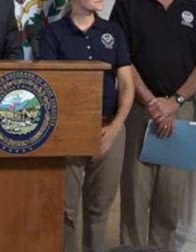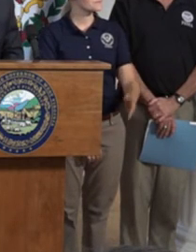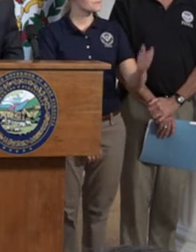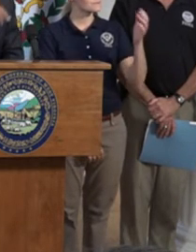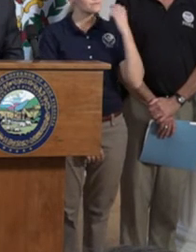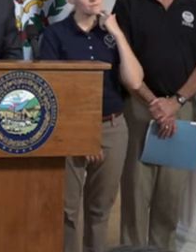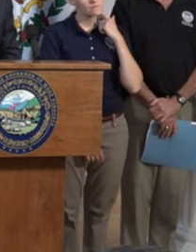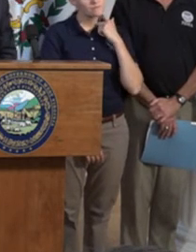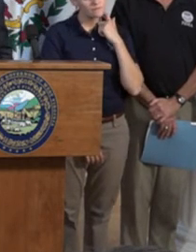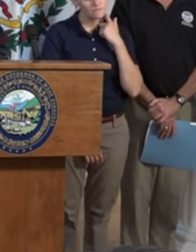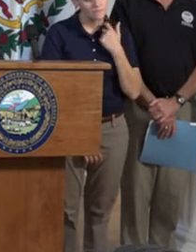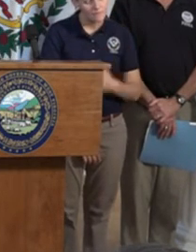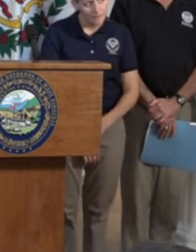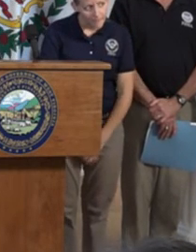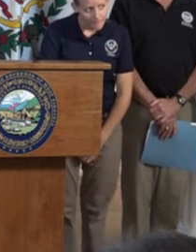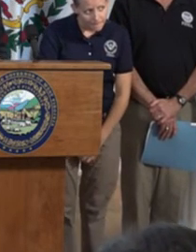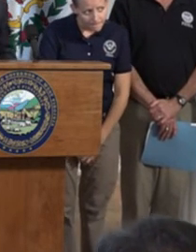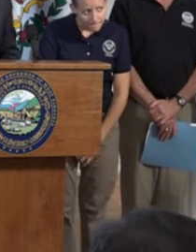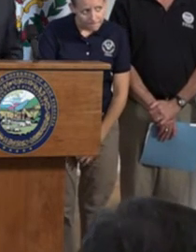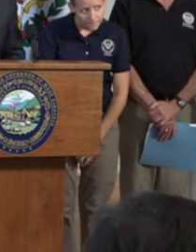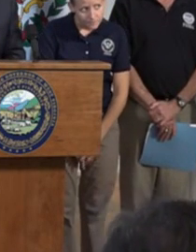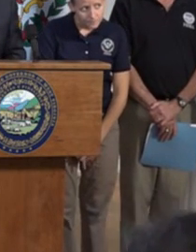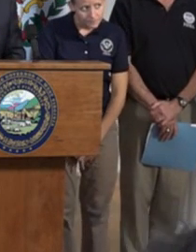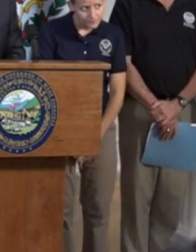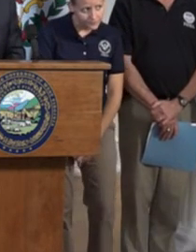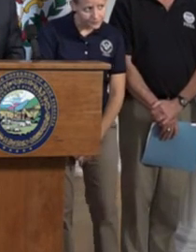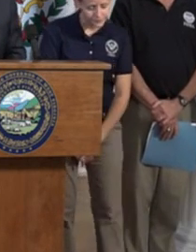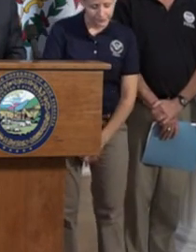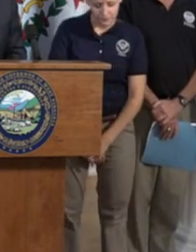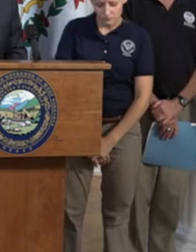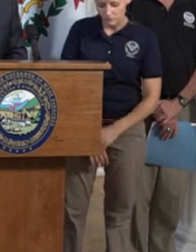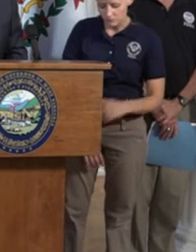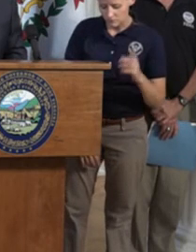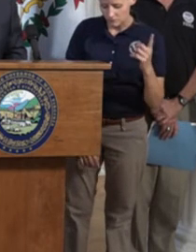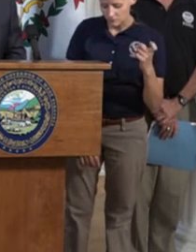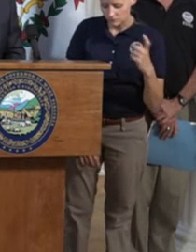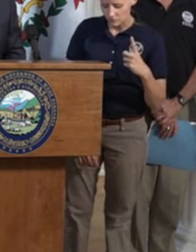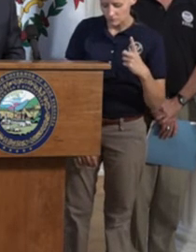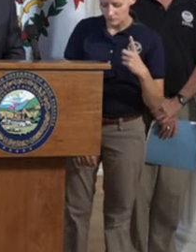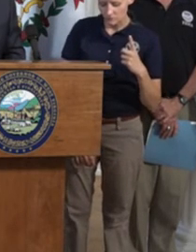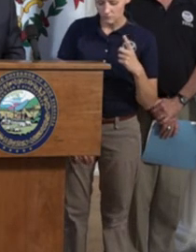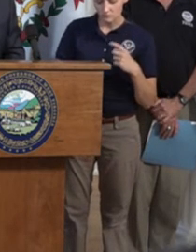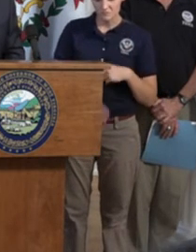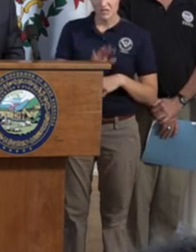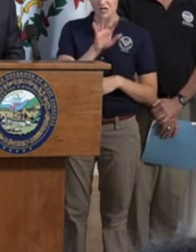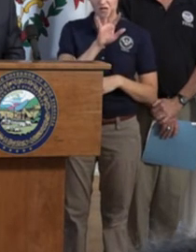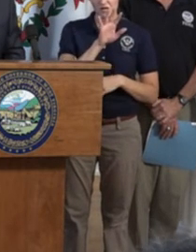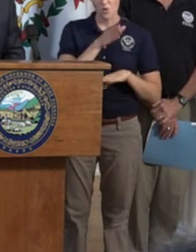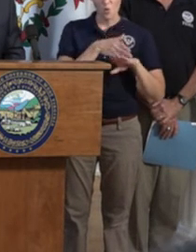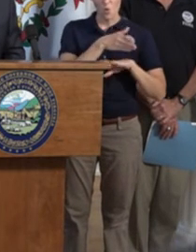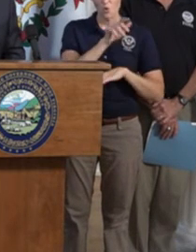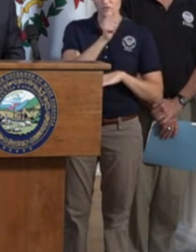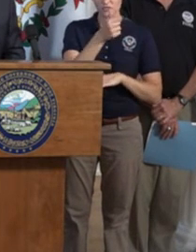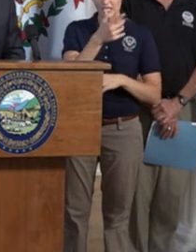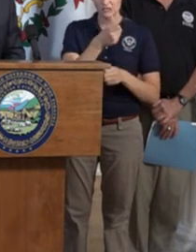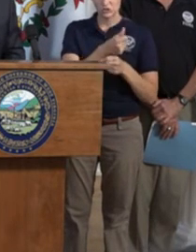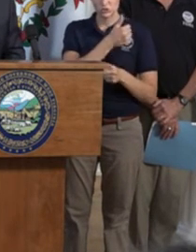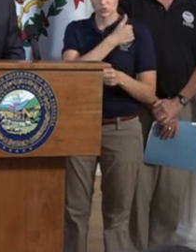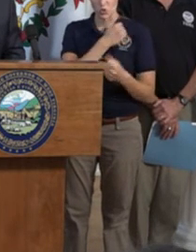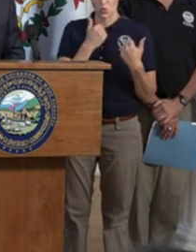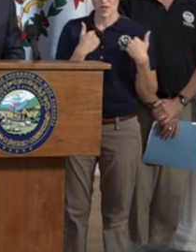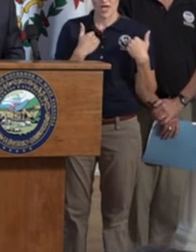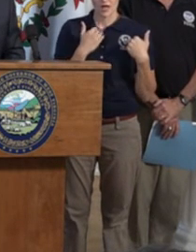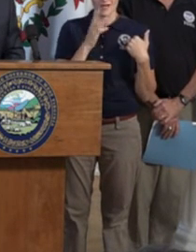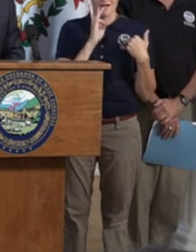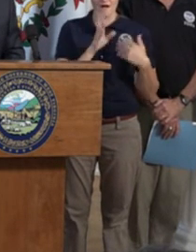So, it was reported on that over a decade ago, there was a flood protection